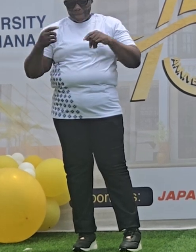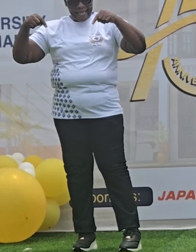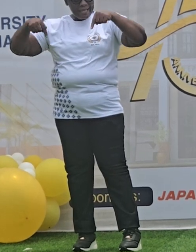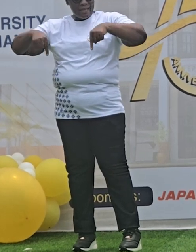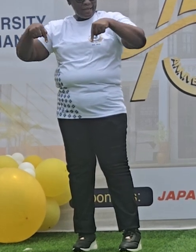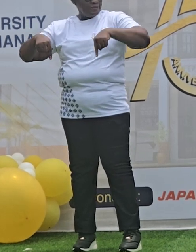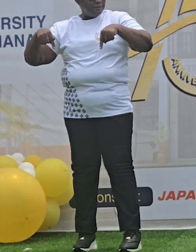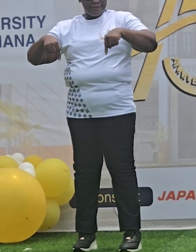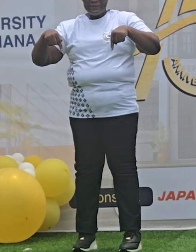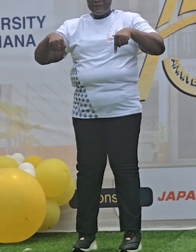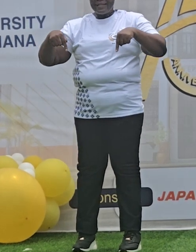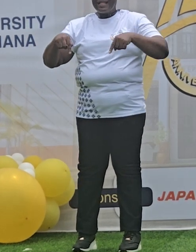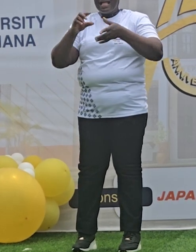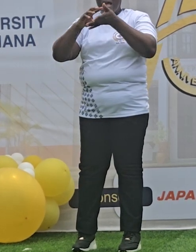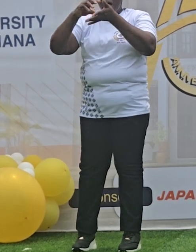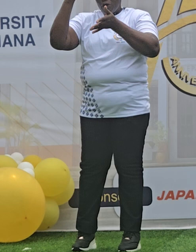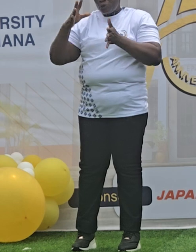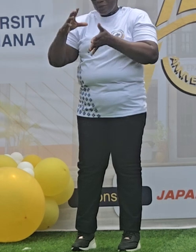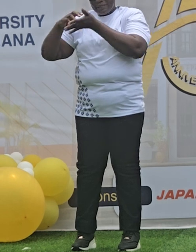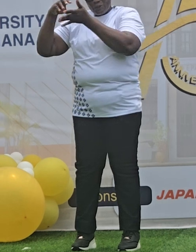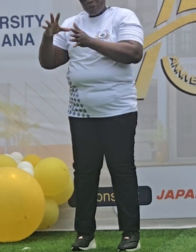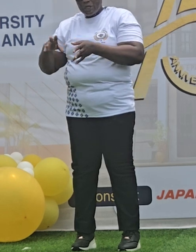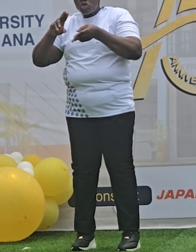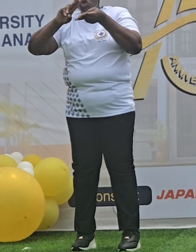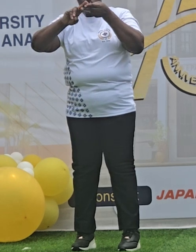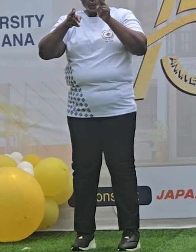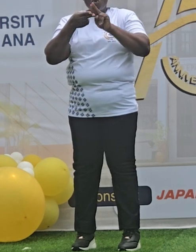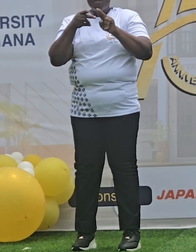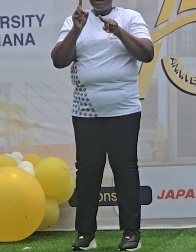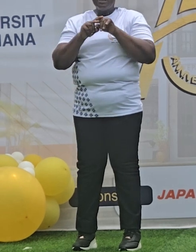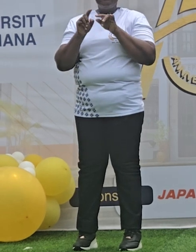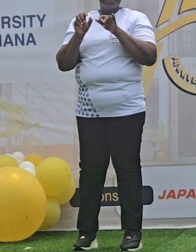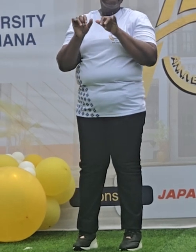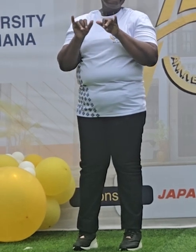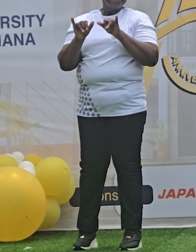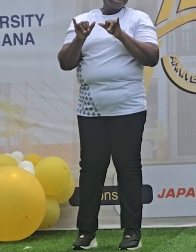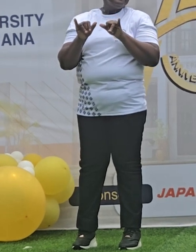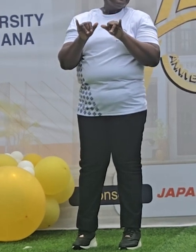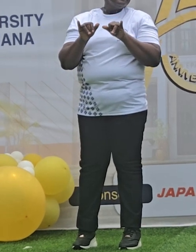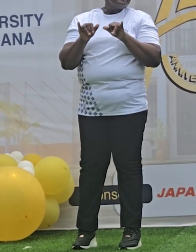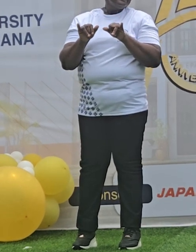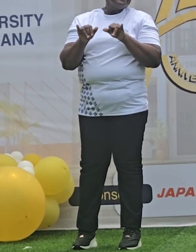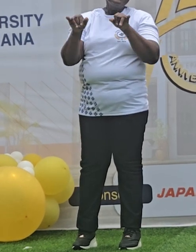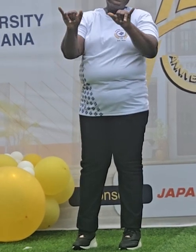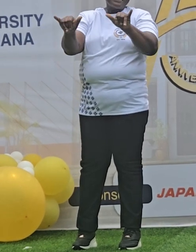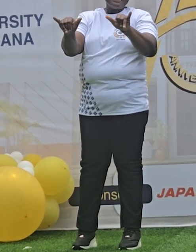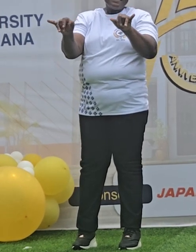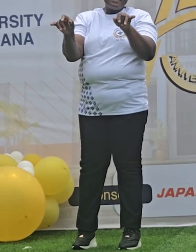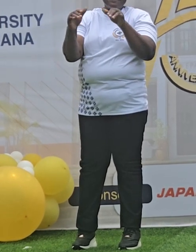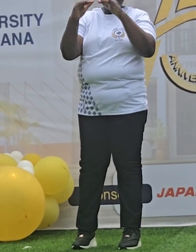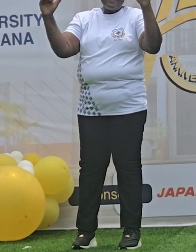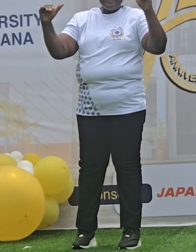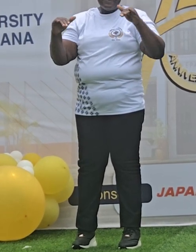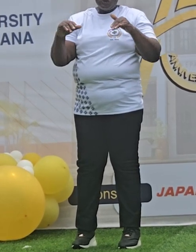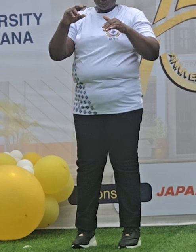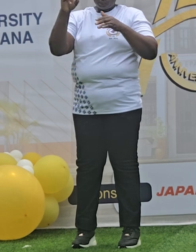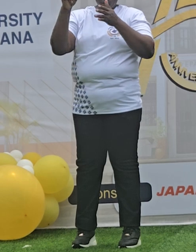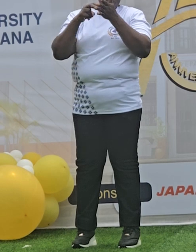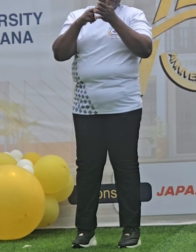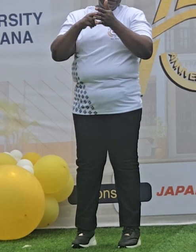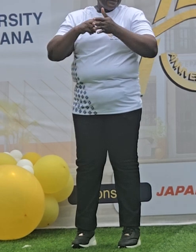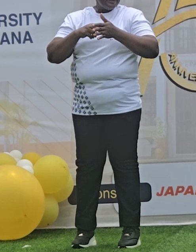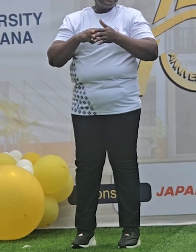Currently, our student numbers have remained at the same level,